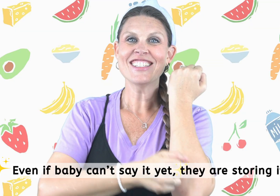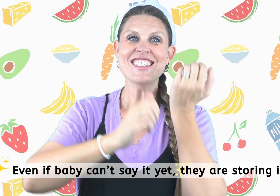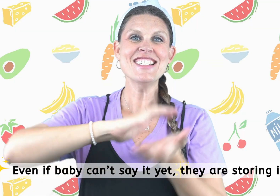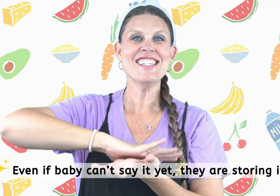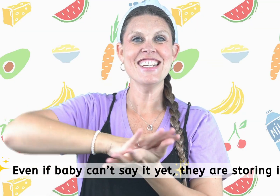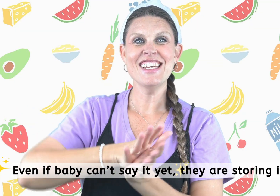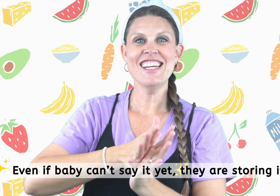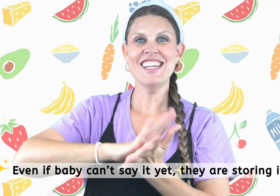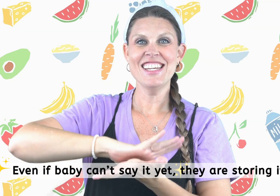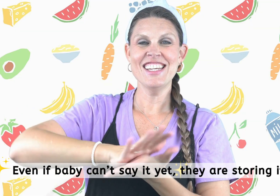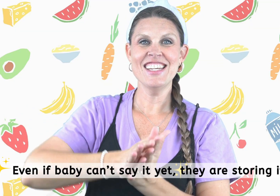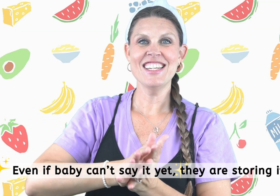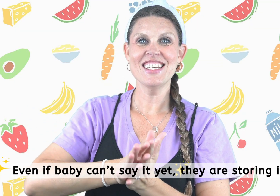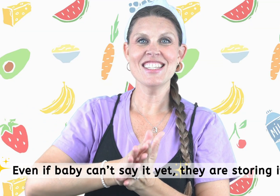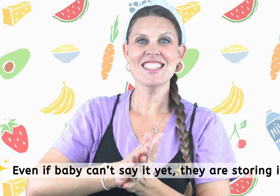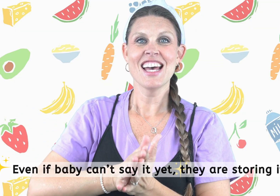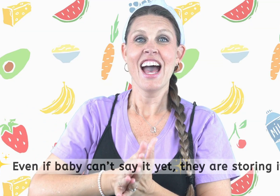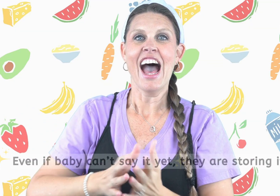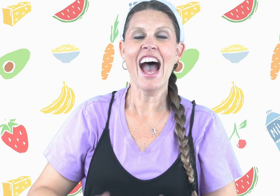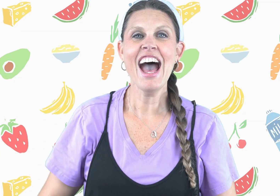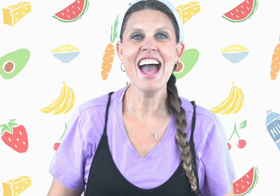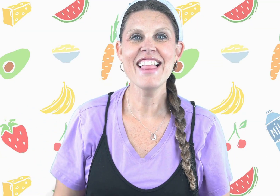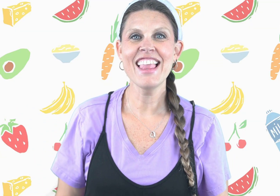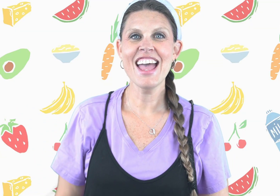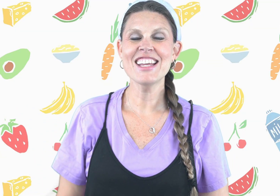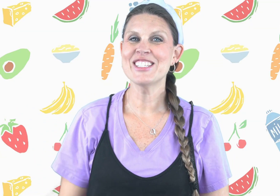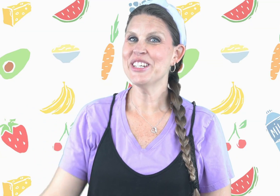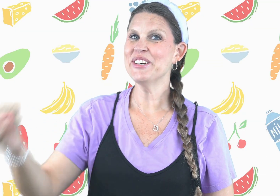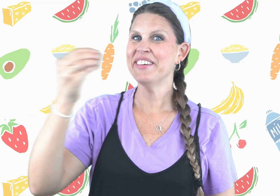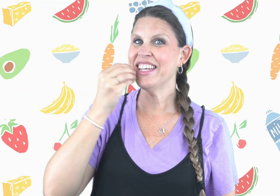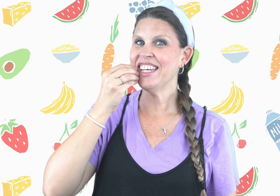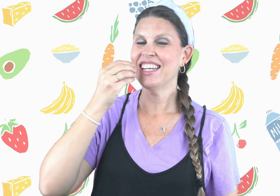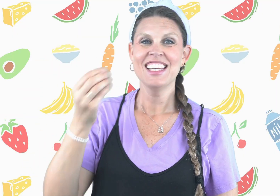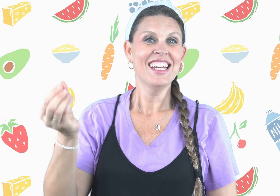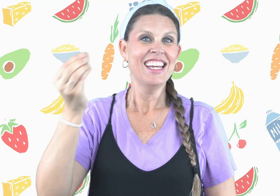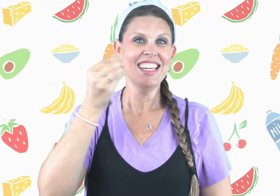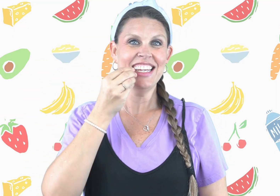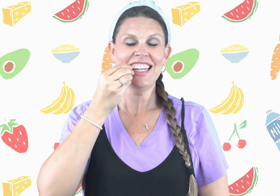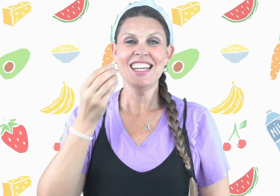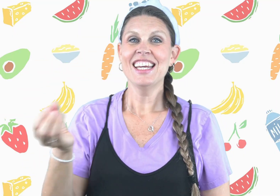crackers and cheese. I like to eat